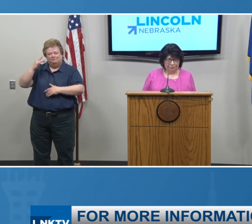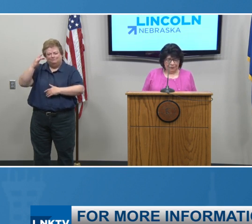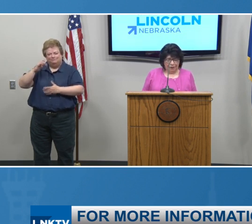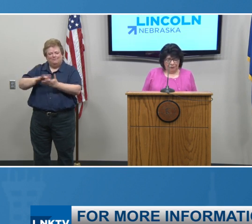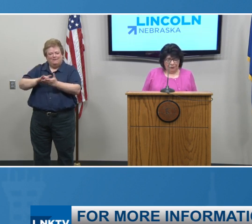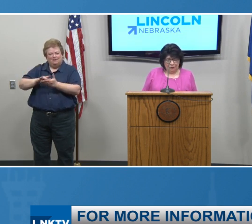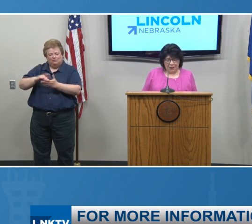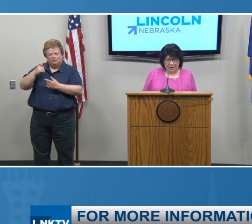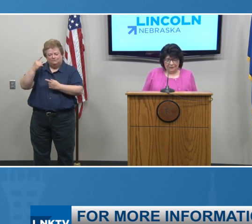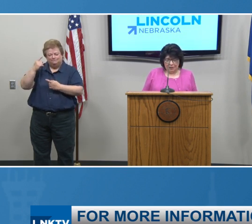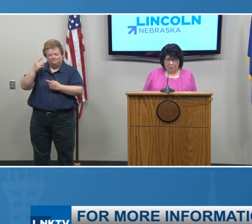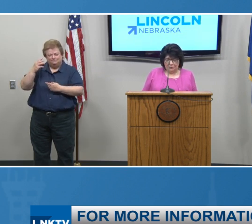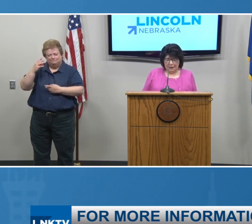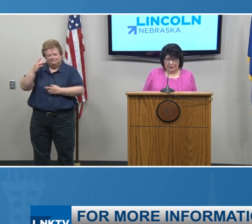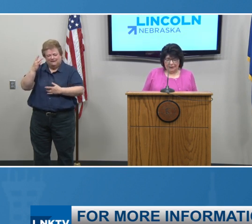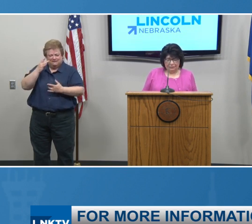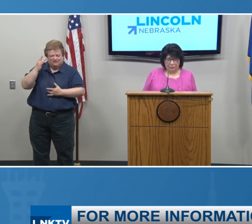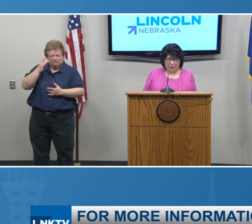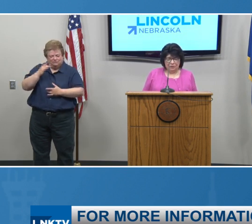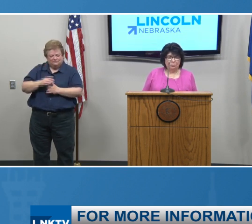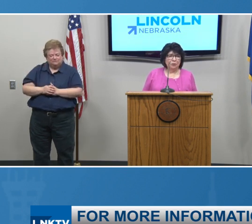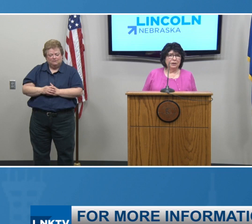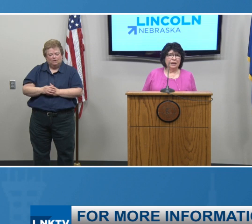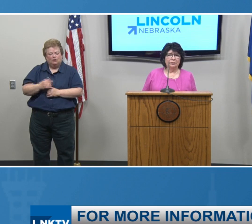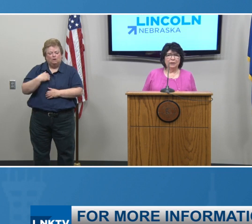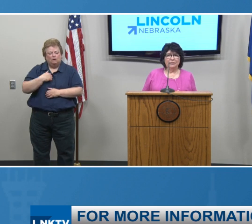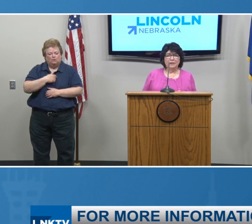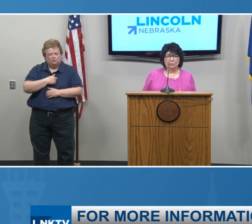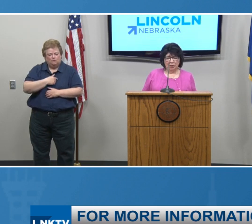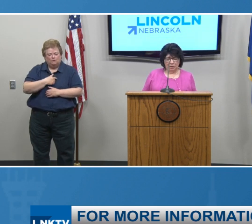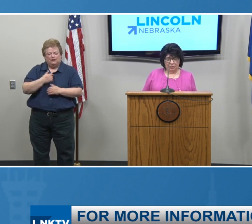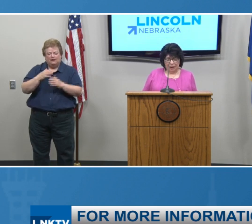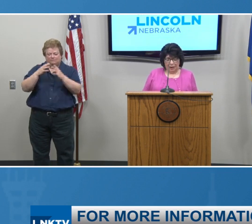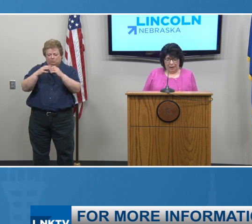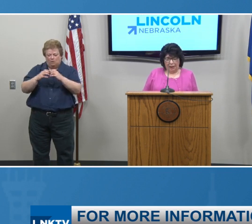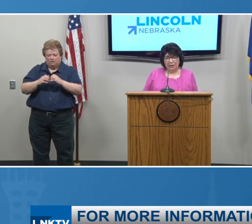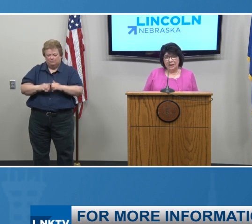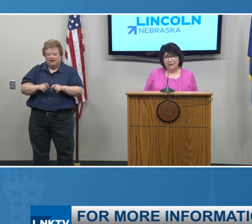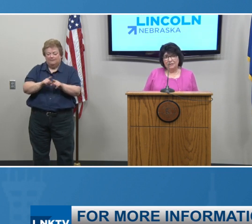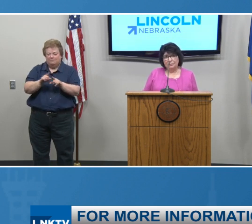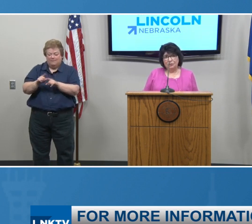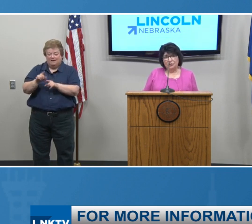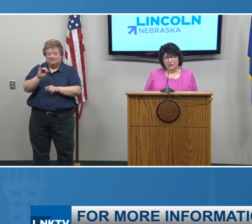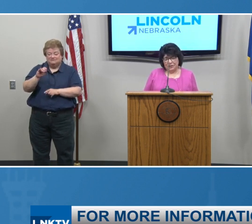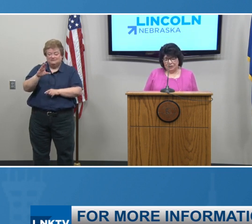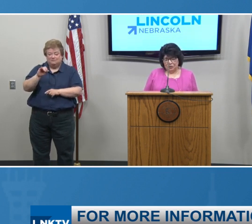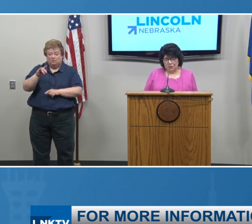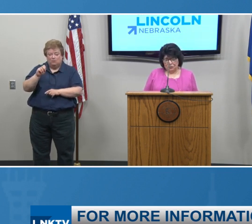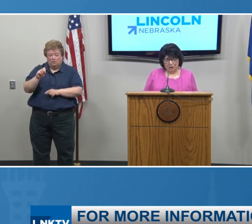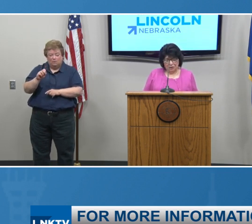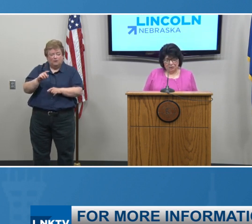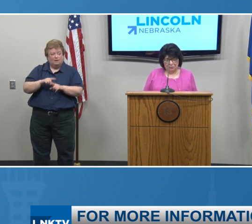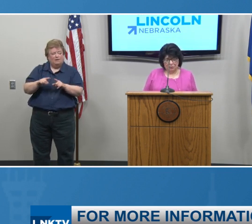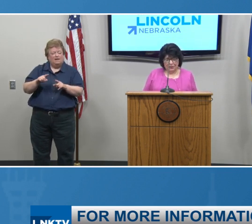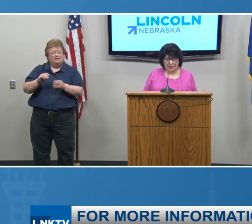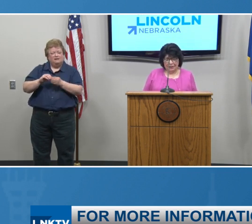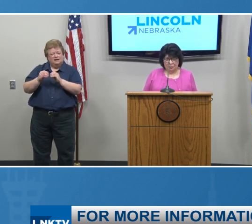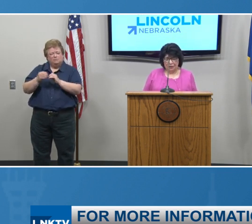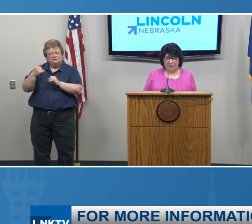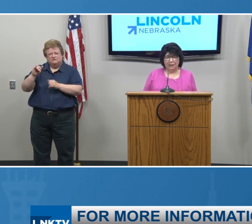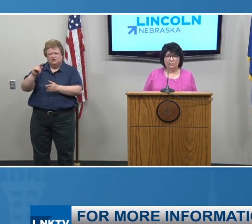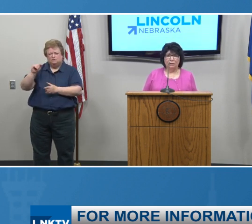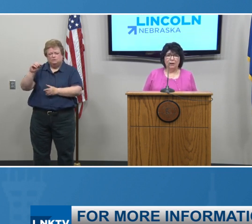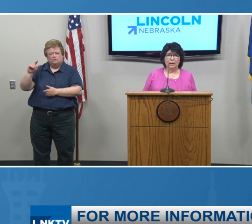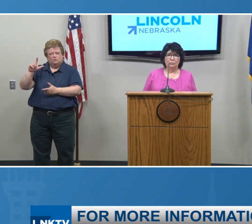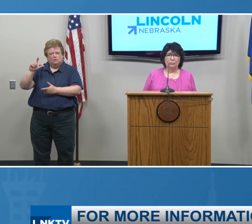of. We were asked about providing the information broken down by zip code, and our case numbers are still too low to provide